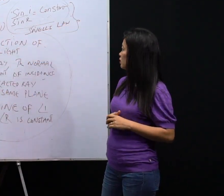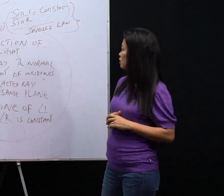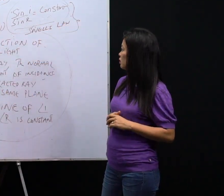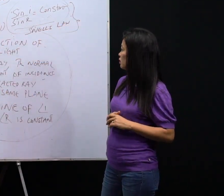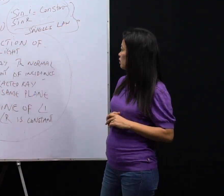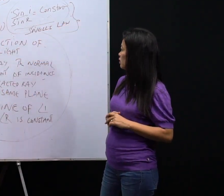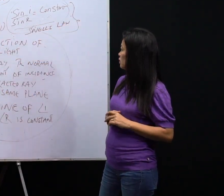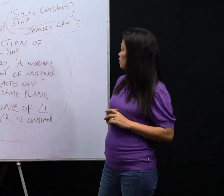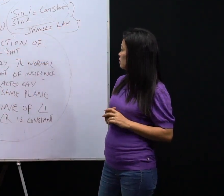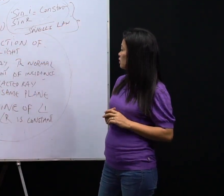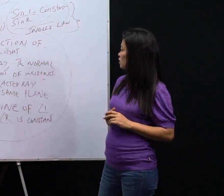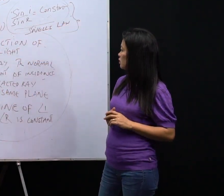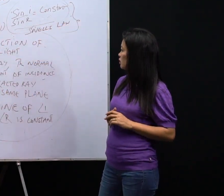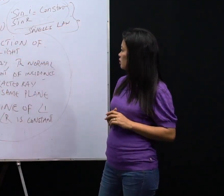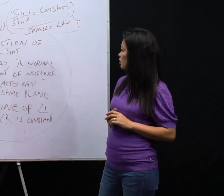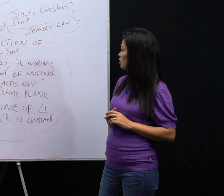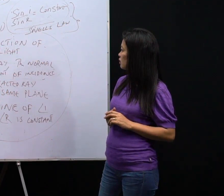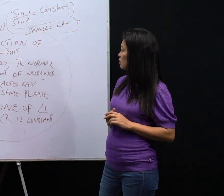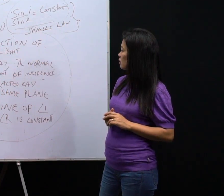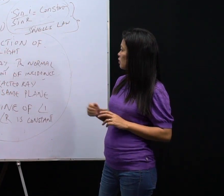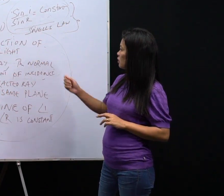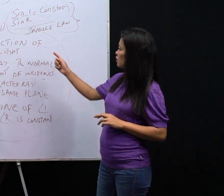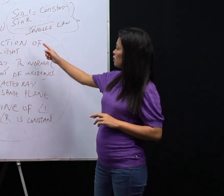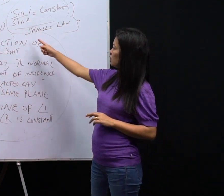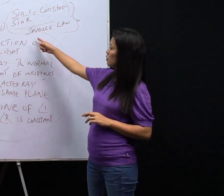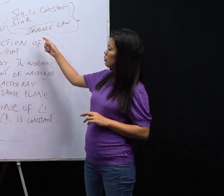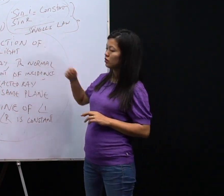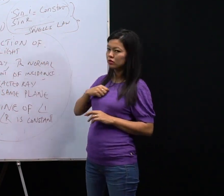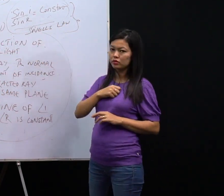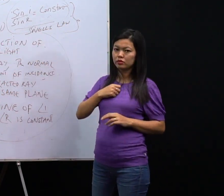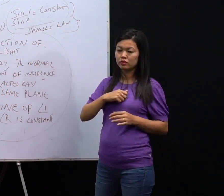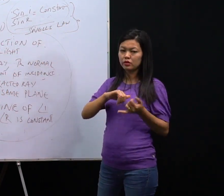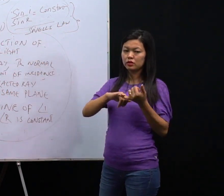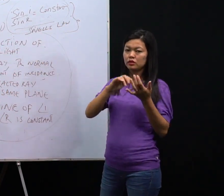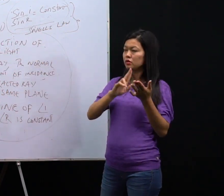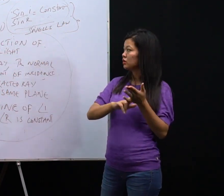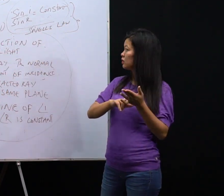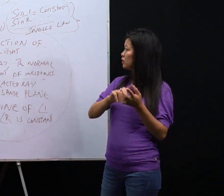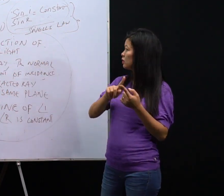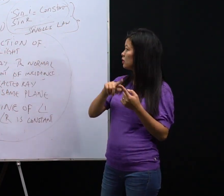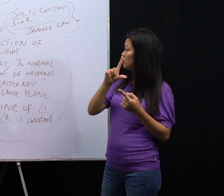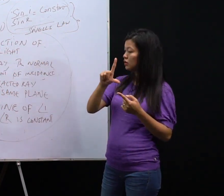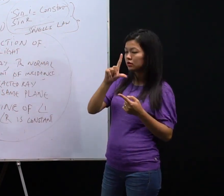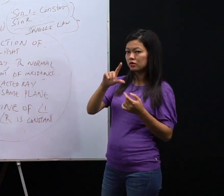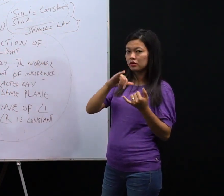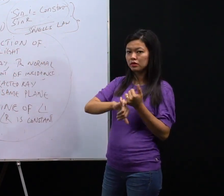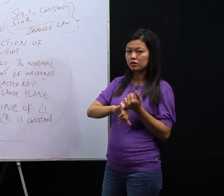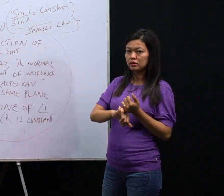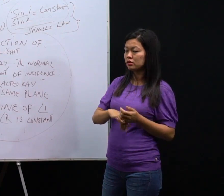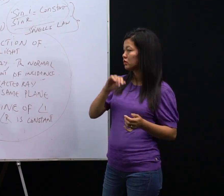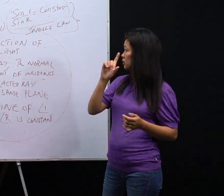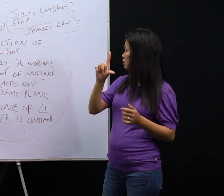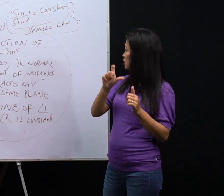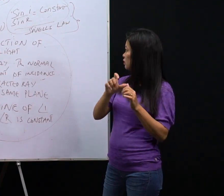Clear? So these two laws of reflection of light and refraction of light are important.